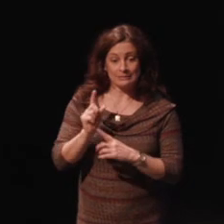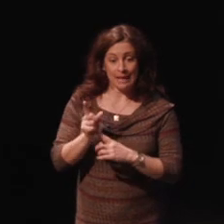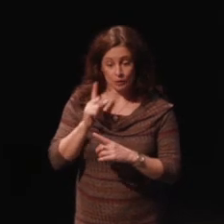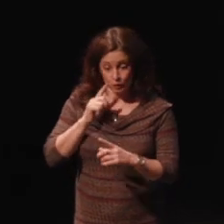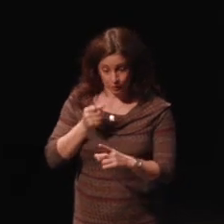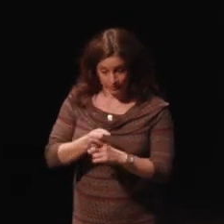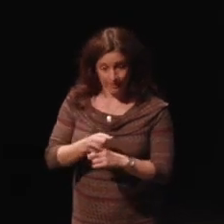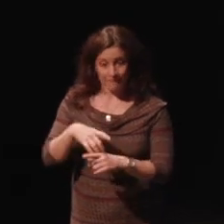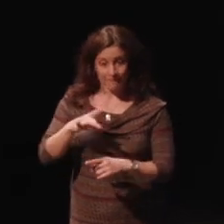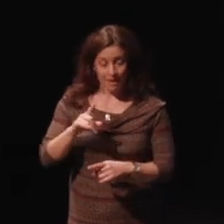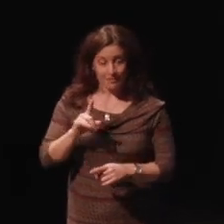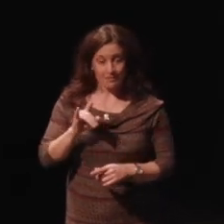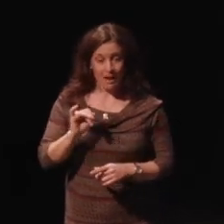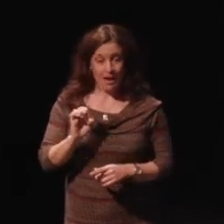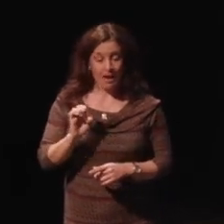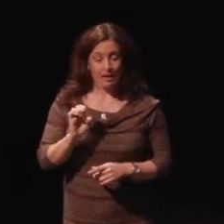simple